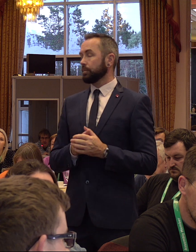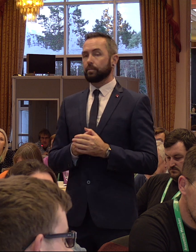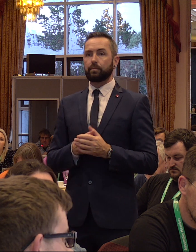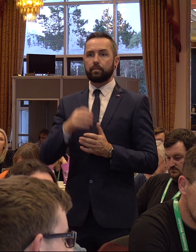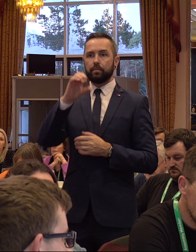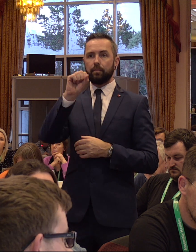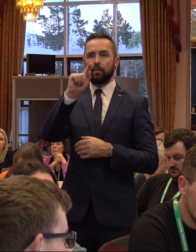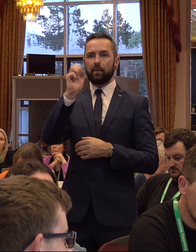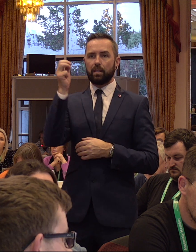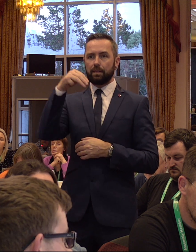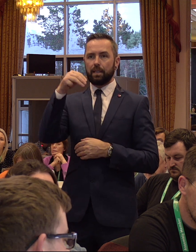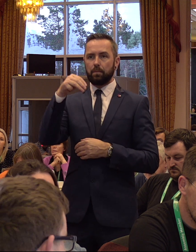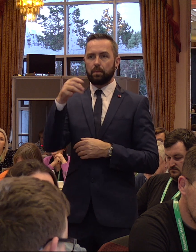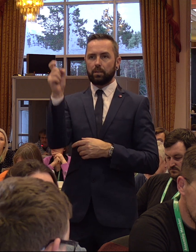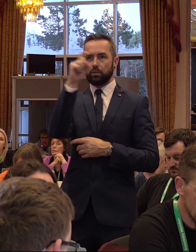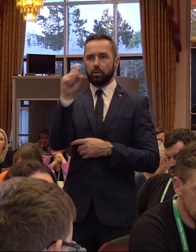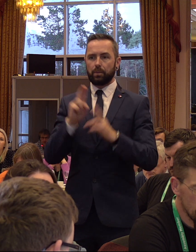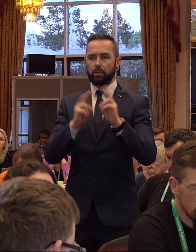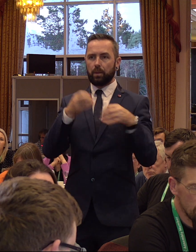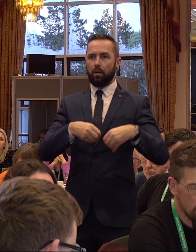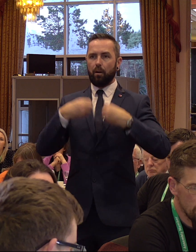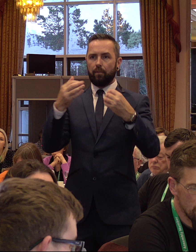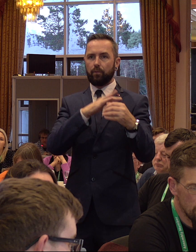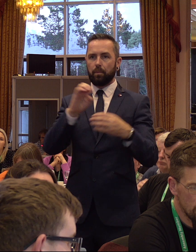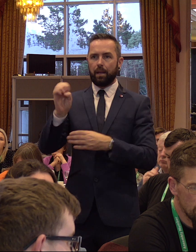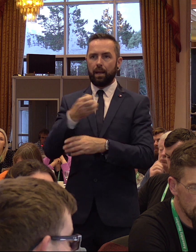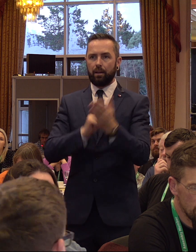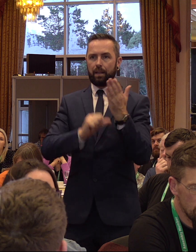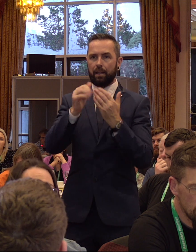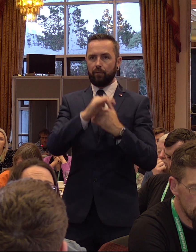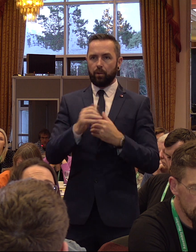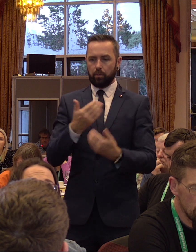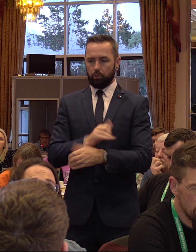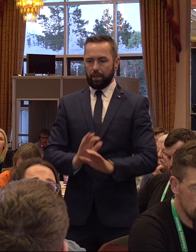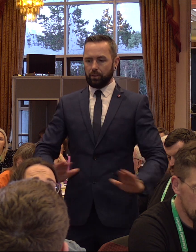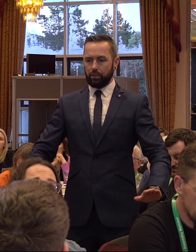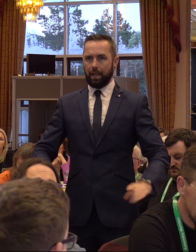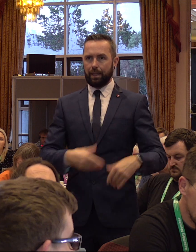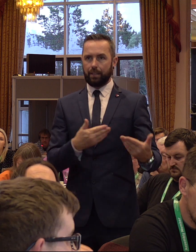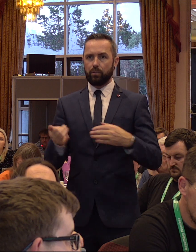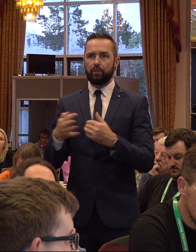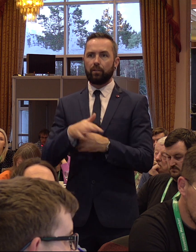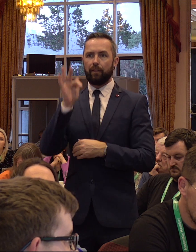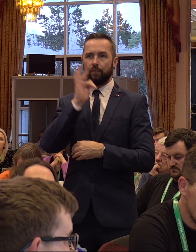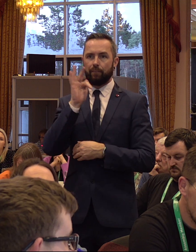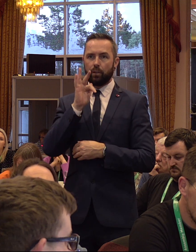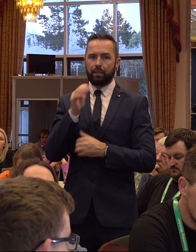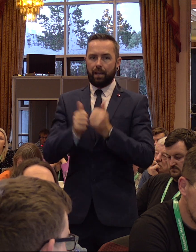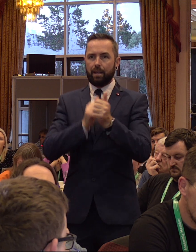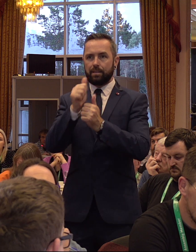STEM subjects should be offered from an early age, say from creches, and introduced as a fun factor, would also help.